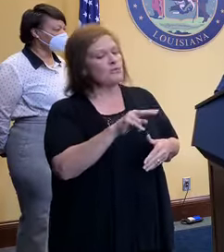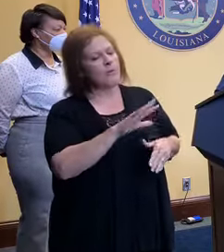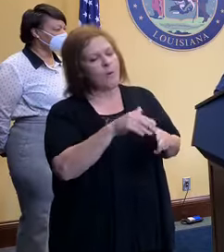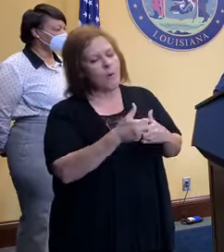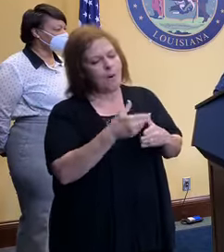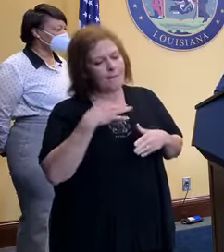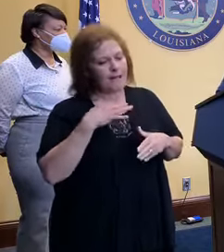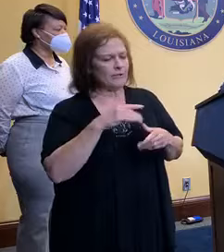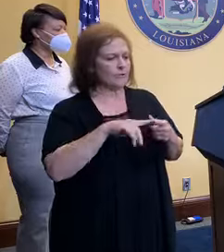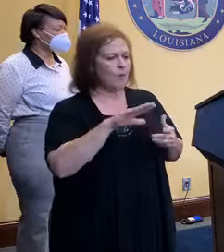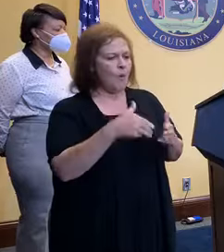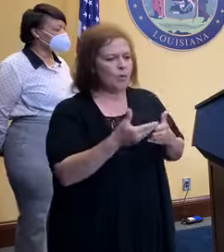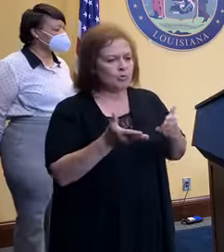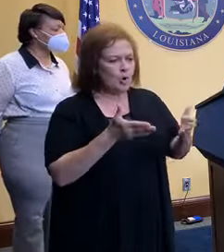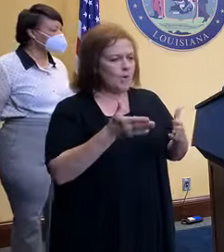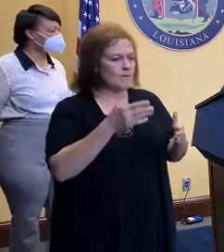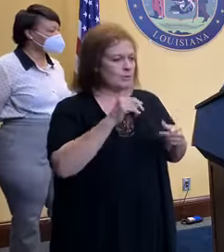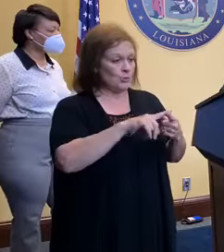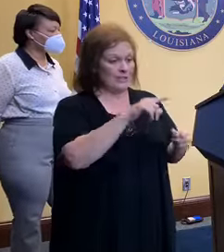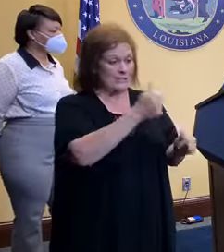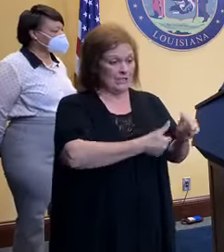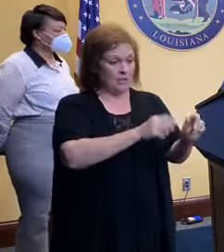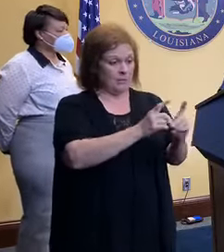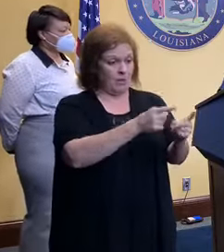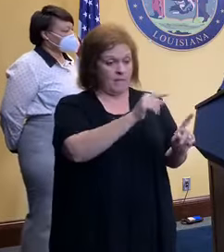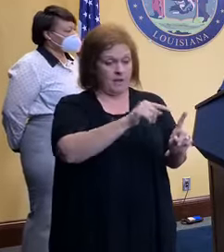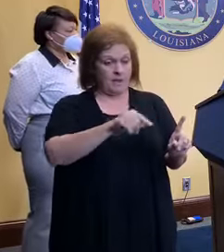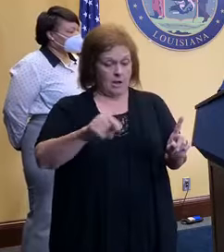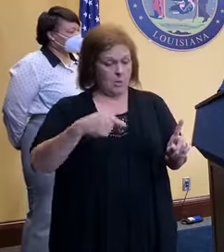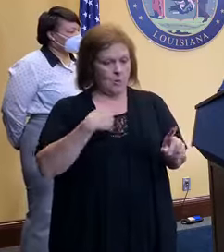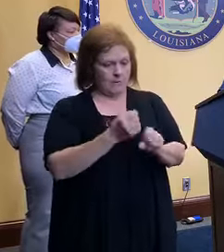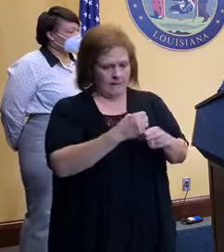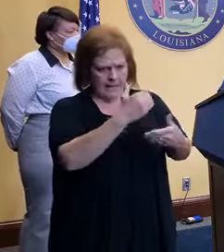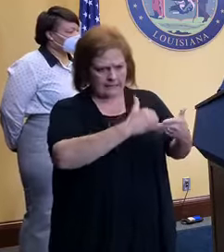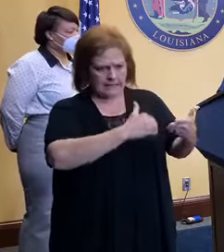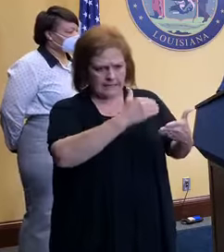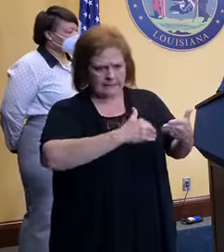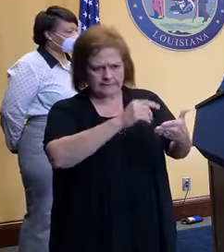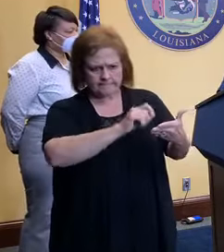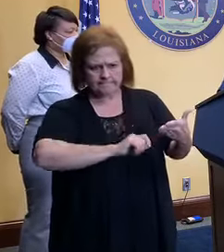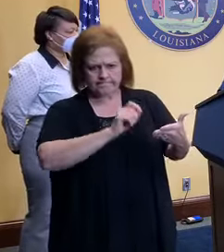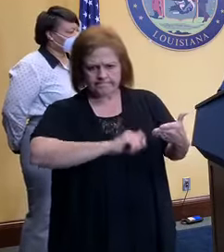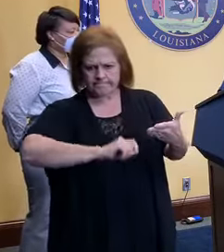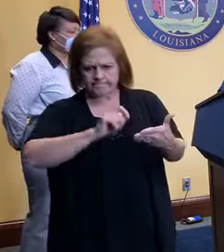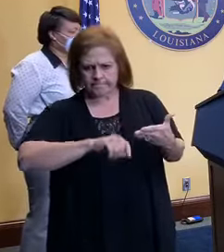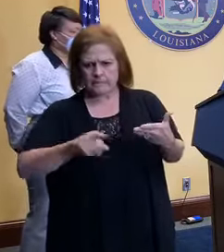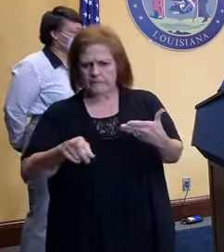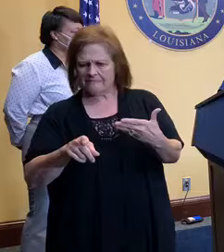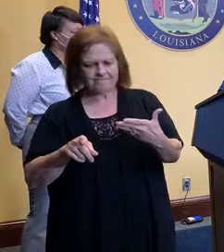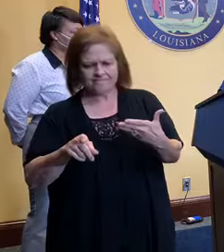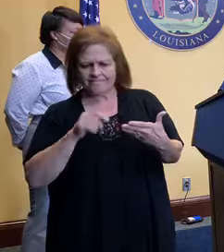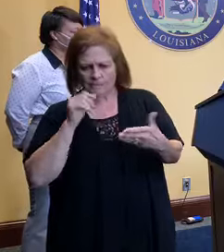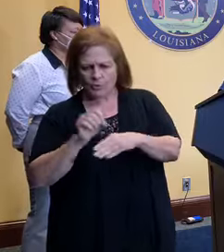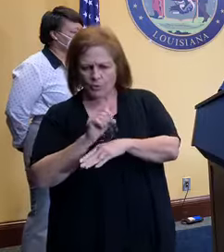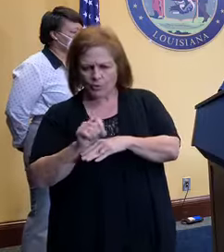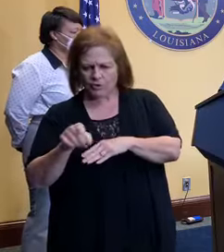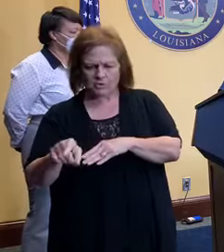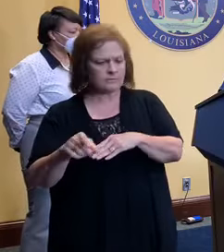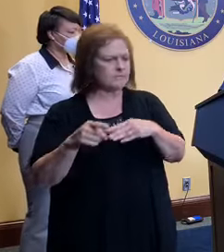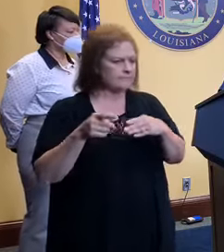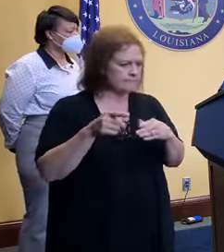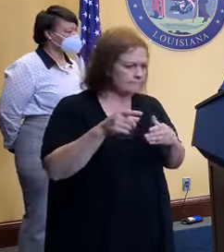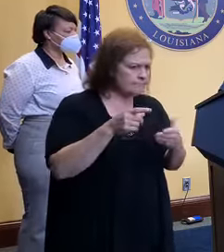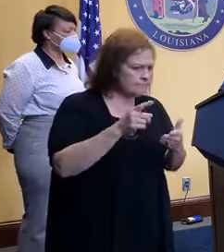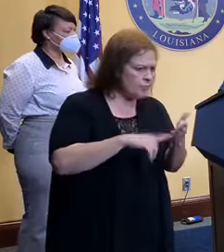of the services that we provide to each department, we made that list, and going through it, core services for that encompasses